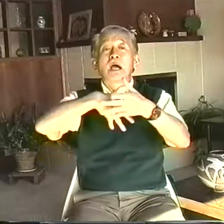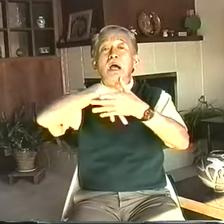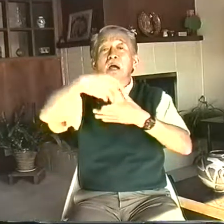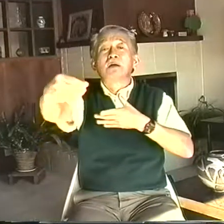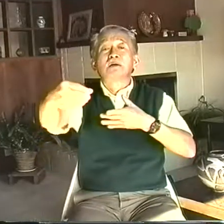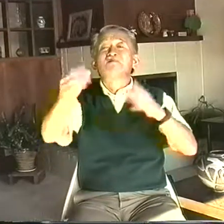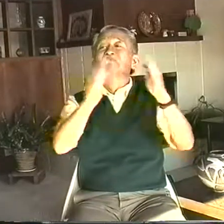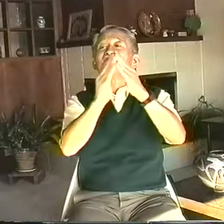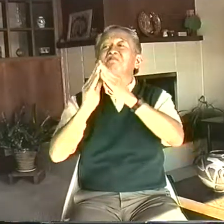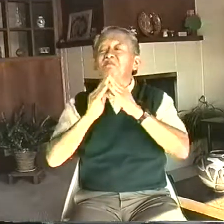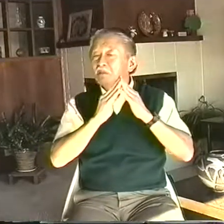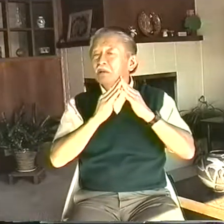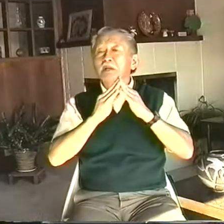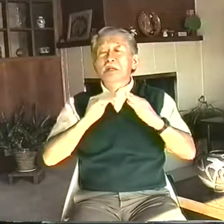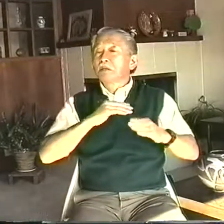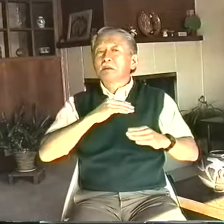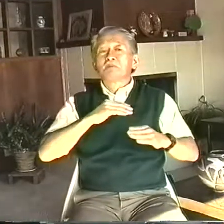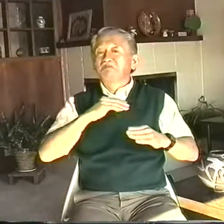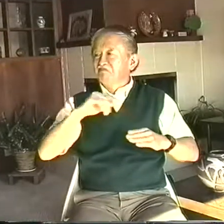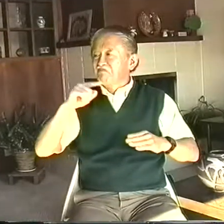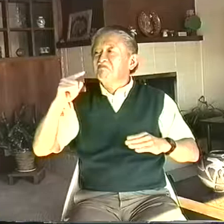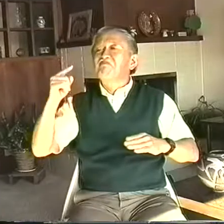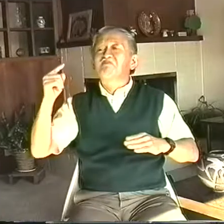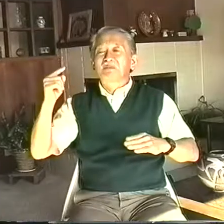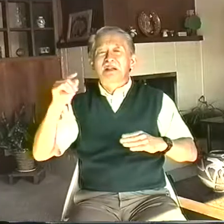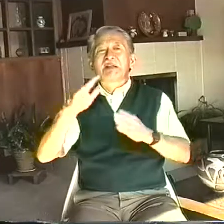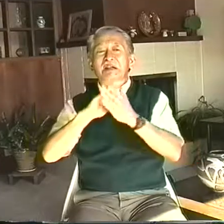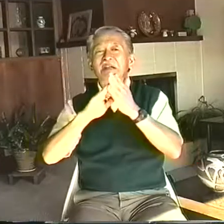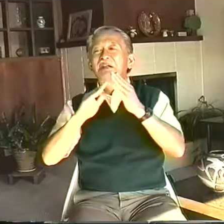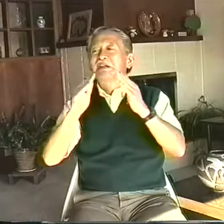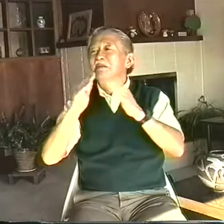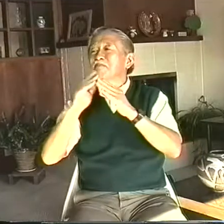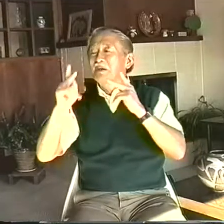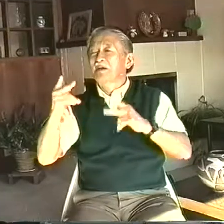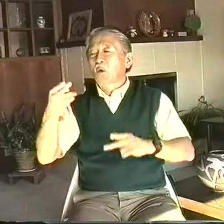Even my supervisors would call me Jap. I suffered a lot in those days.